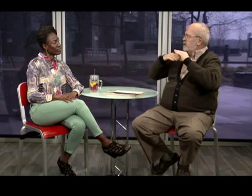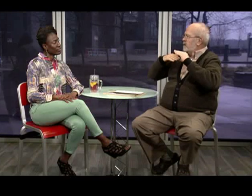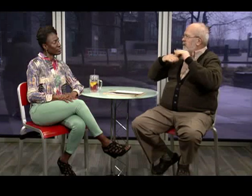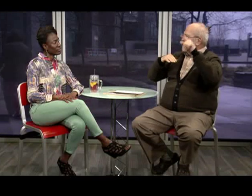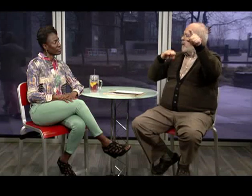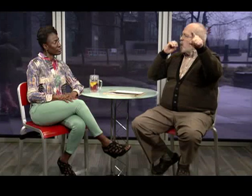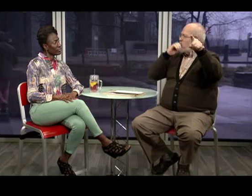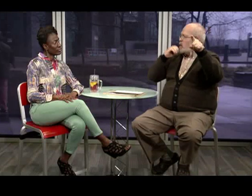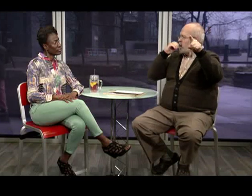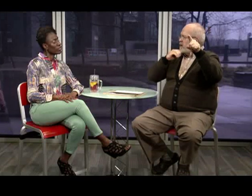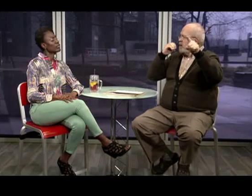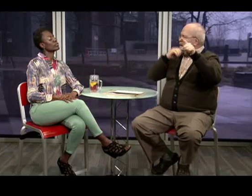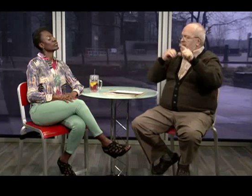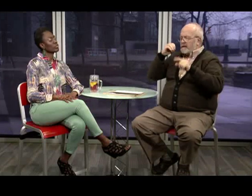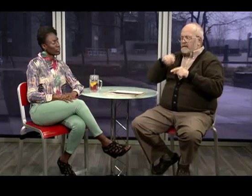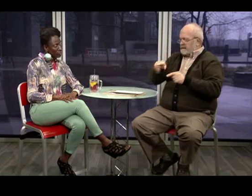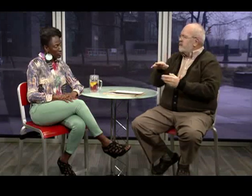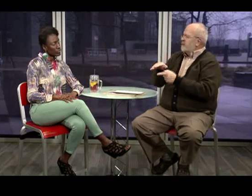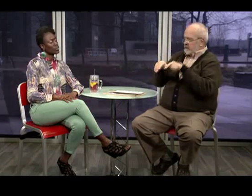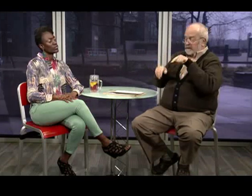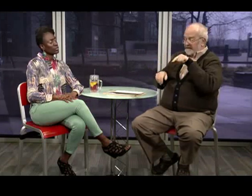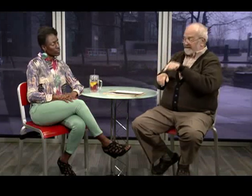Nottingham language books from the Clark